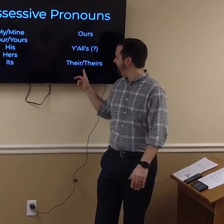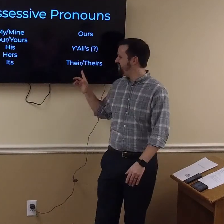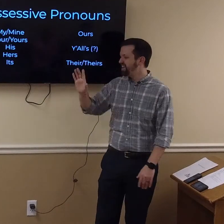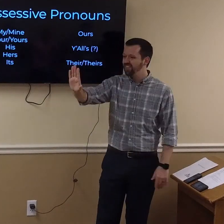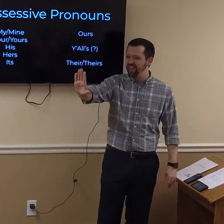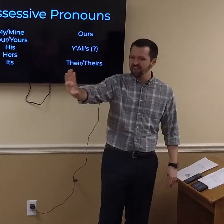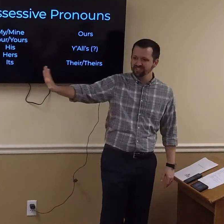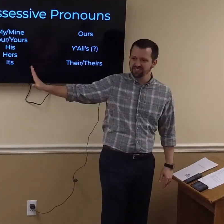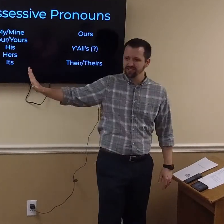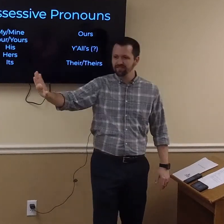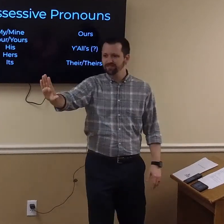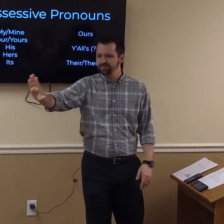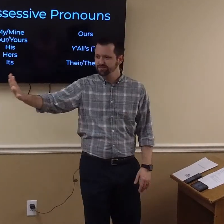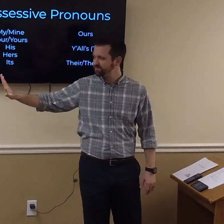And then theirs.